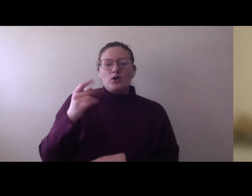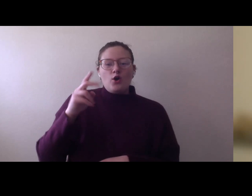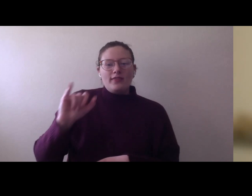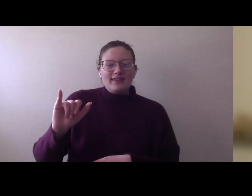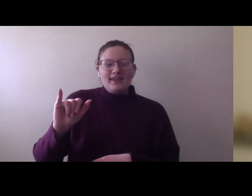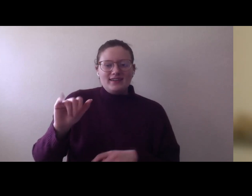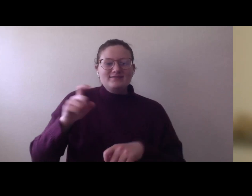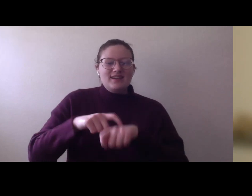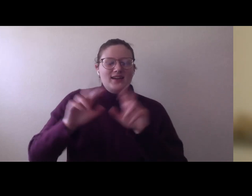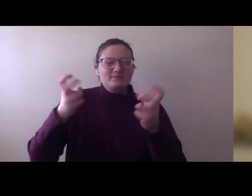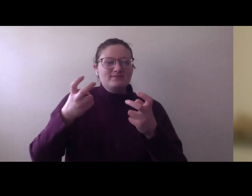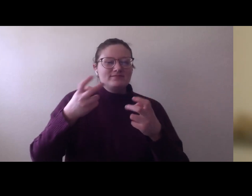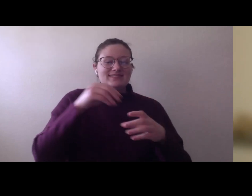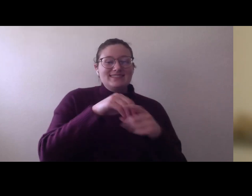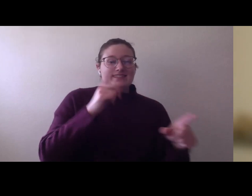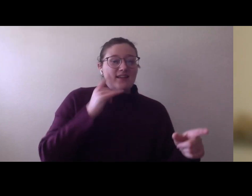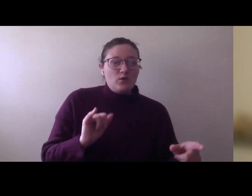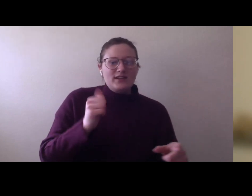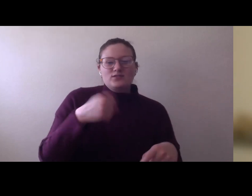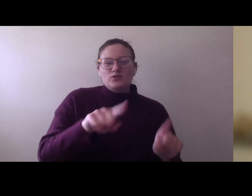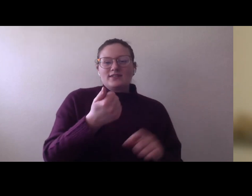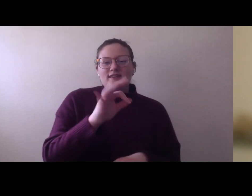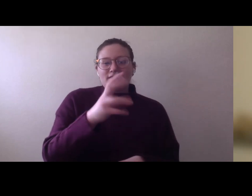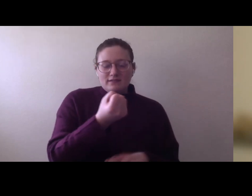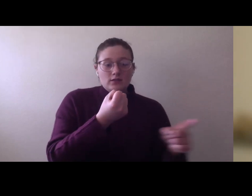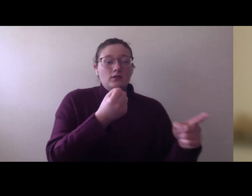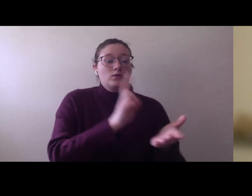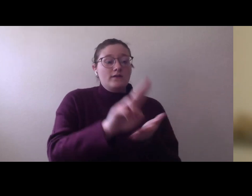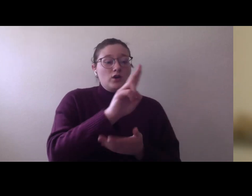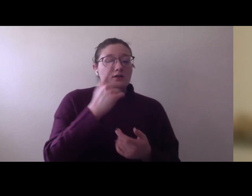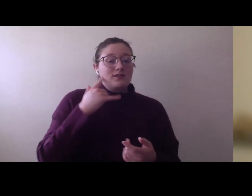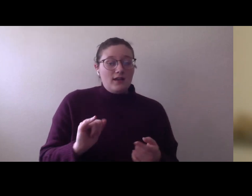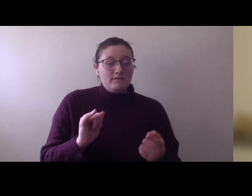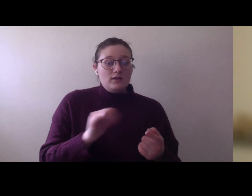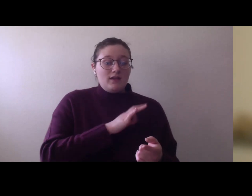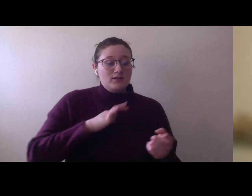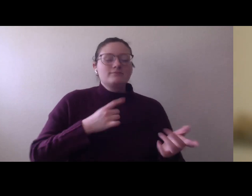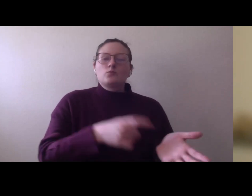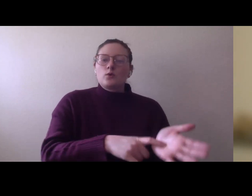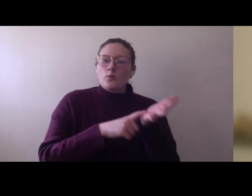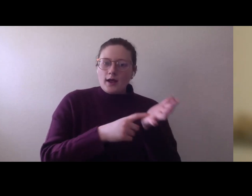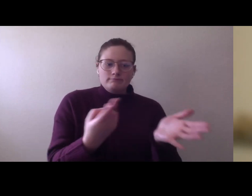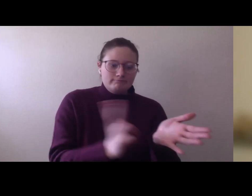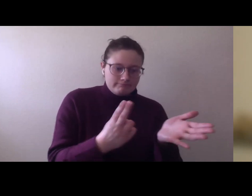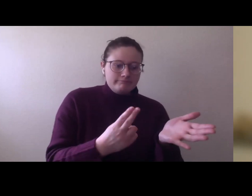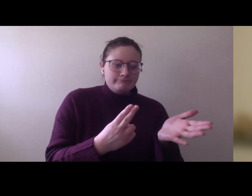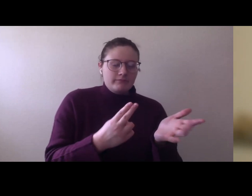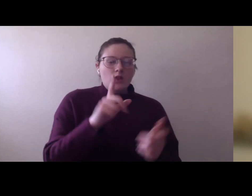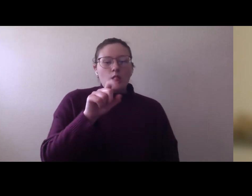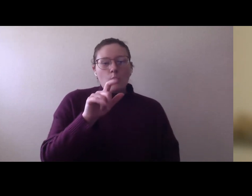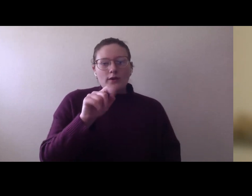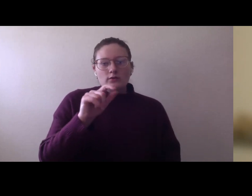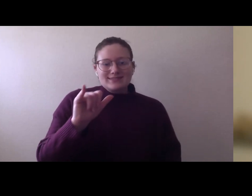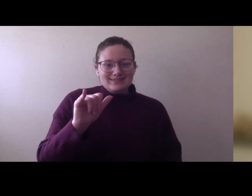the 1950s. So University of California faculty were required to sign a loyalty oath during that